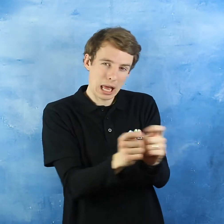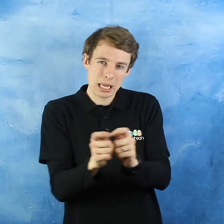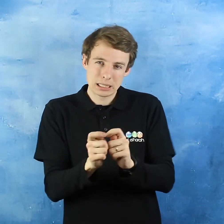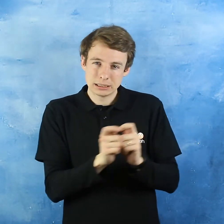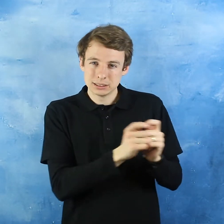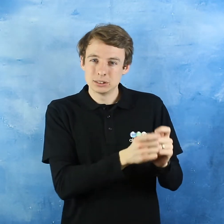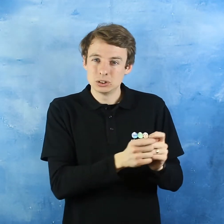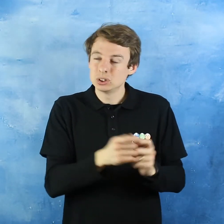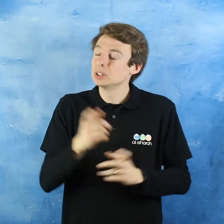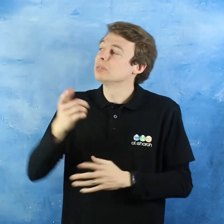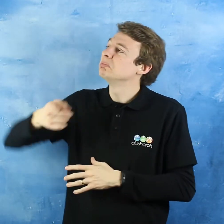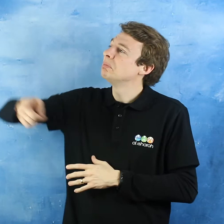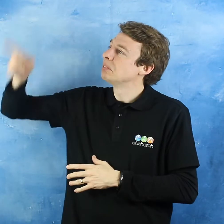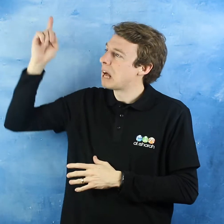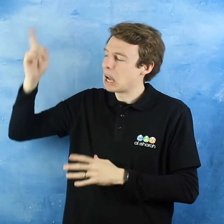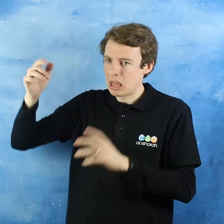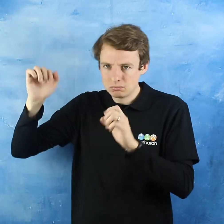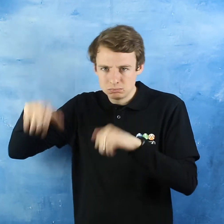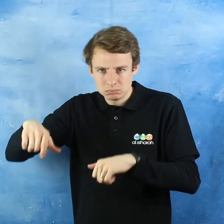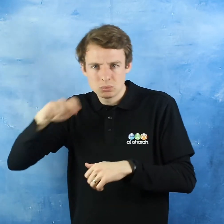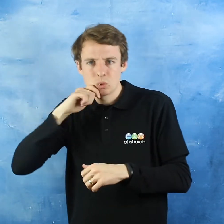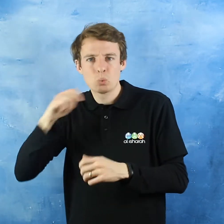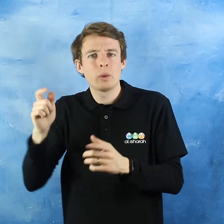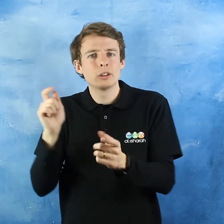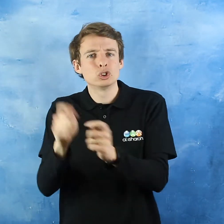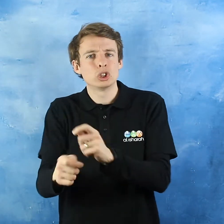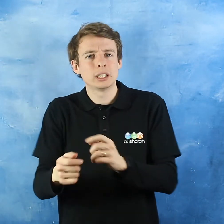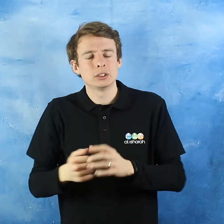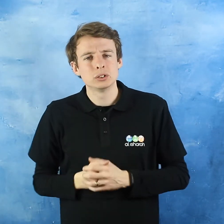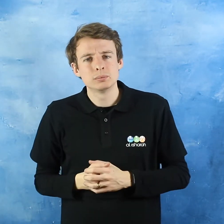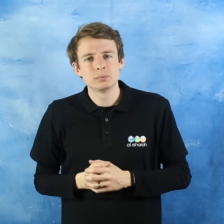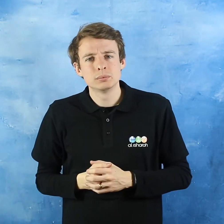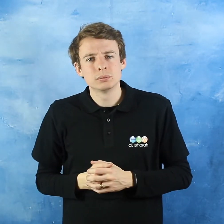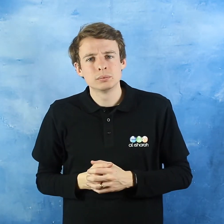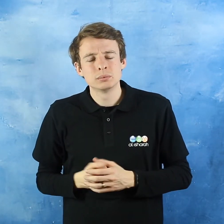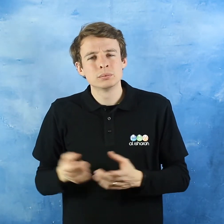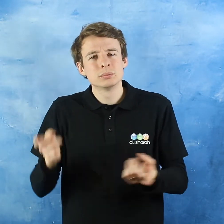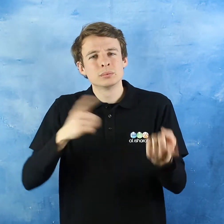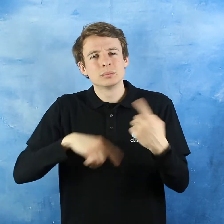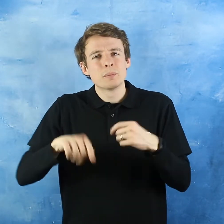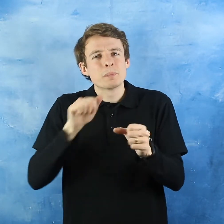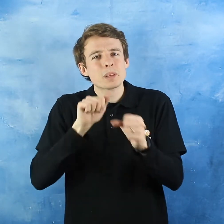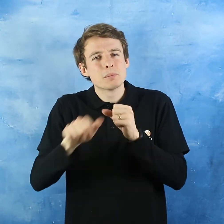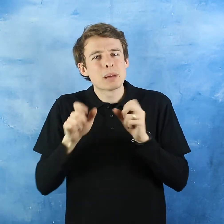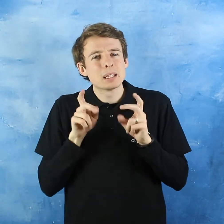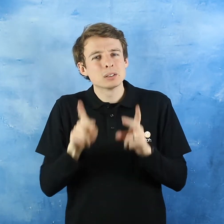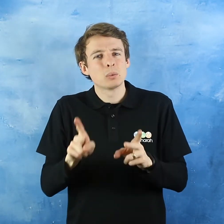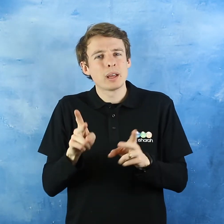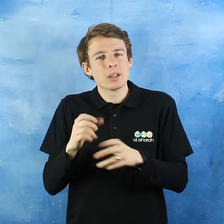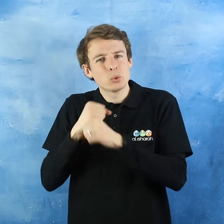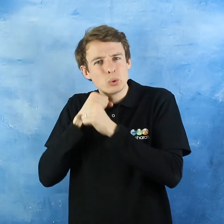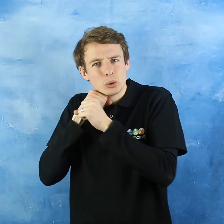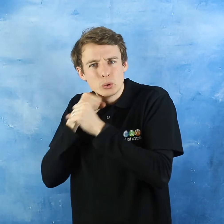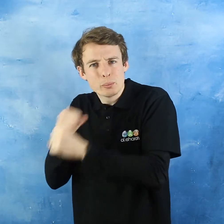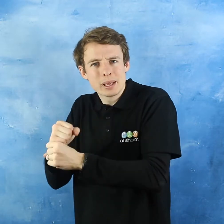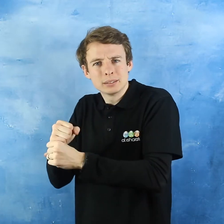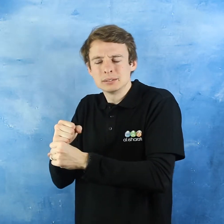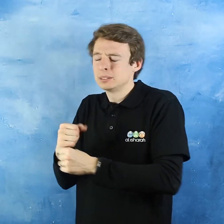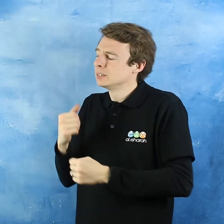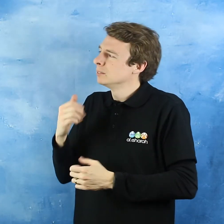commitment to come back to Allah subhanahu wa ta'ala. And a beautiful example in the hadith, or in the story of the Salafi Salihin, Fadl ibn